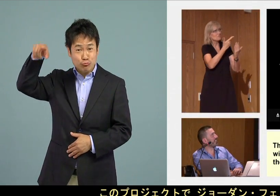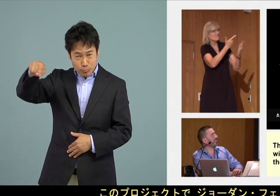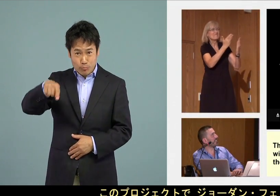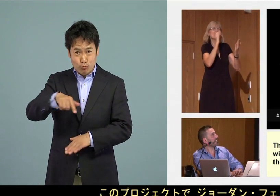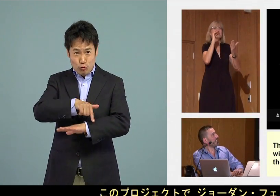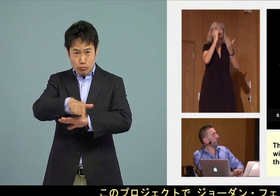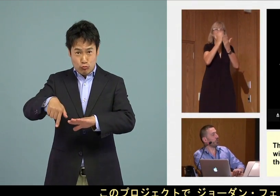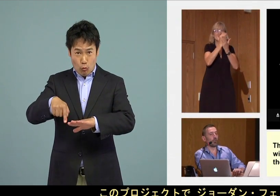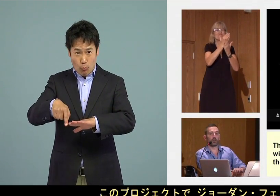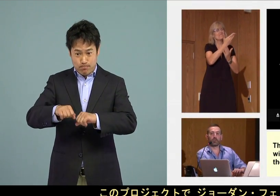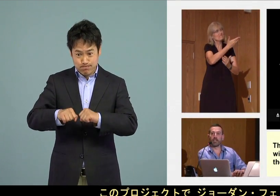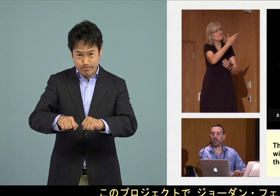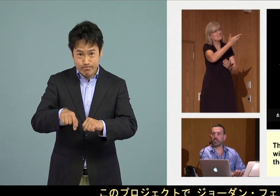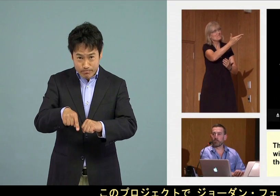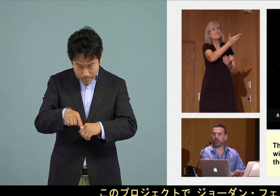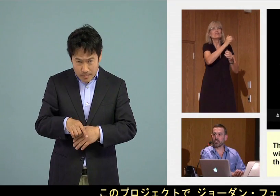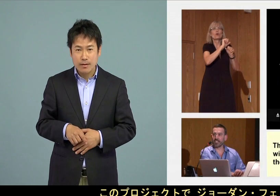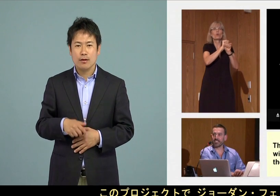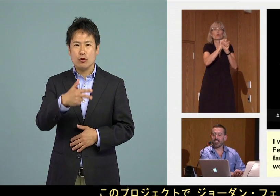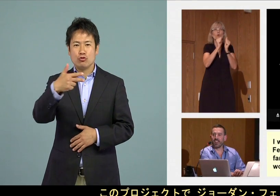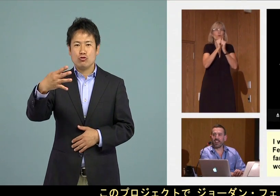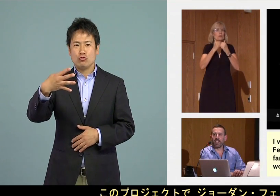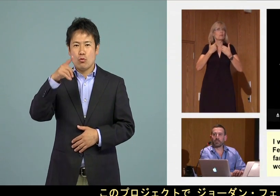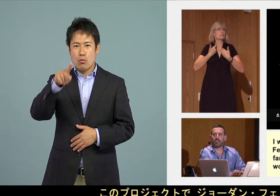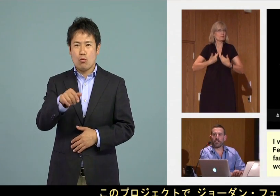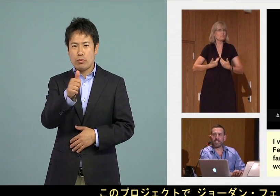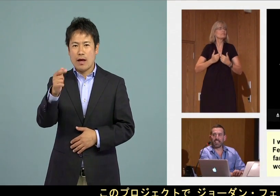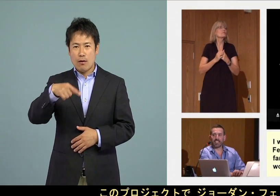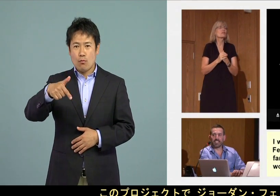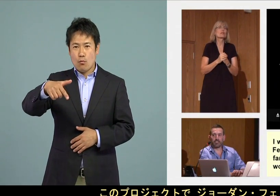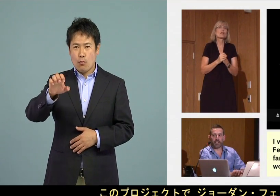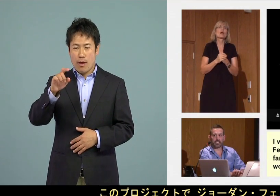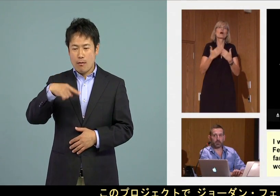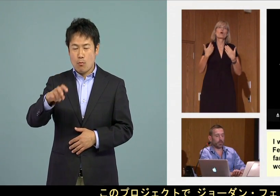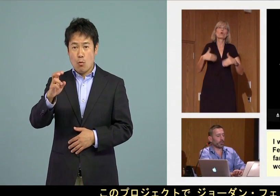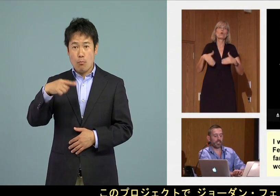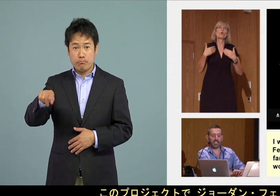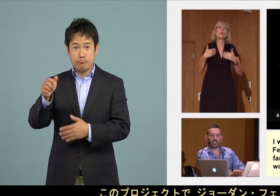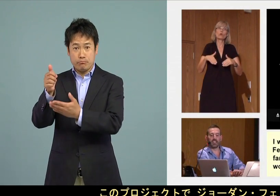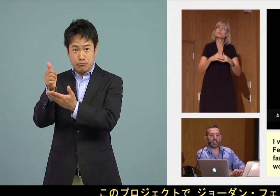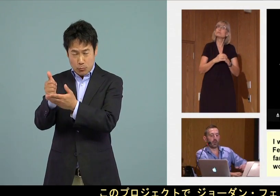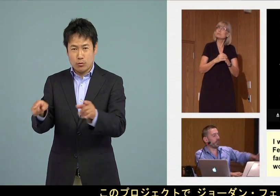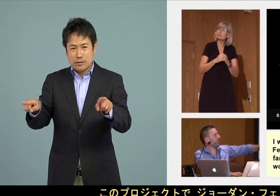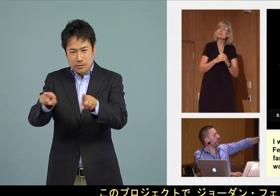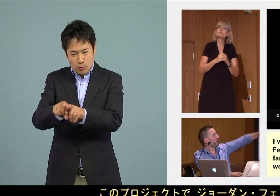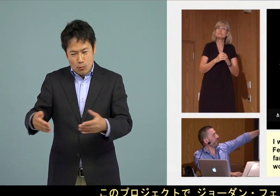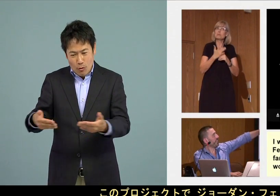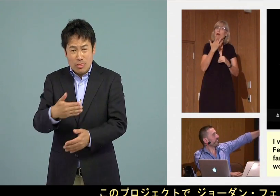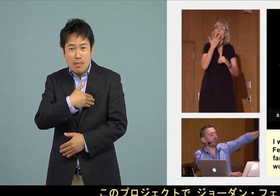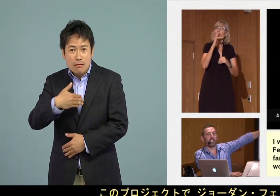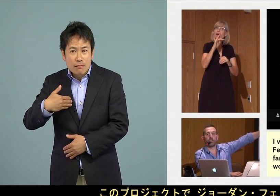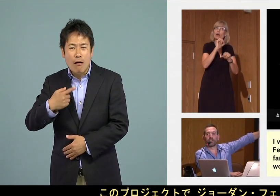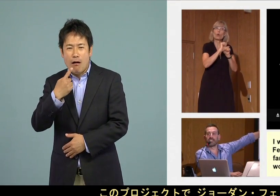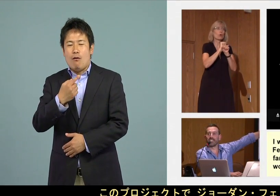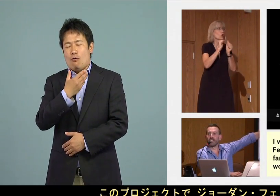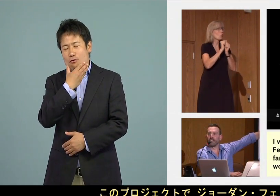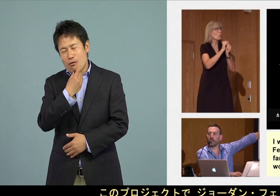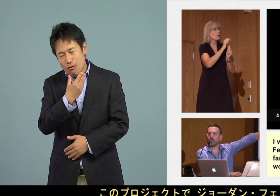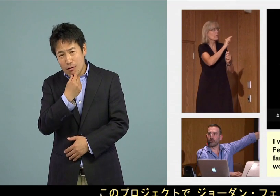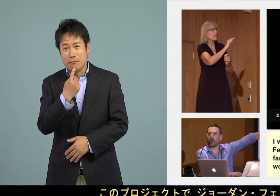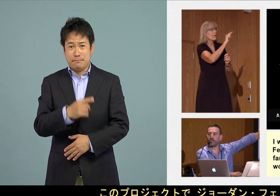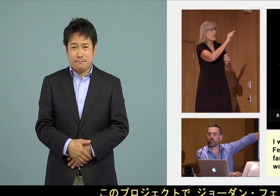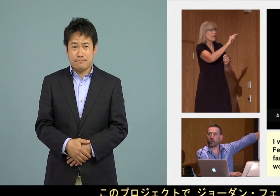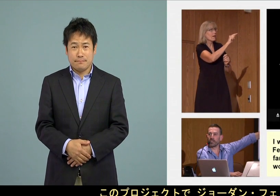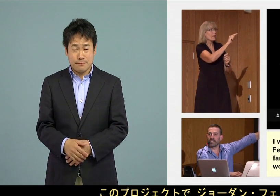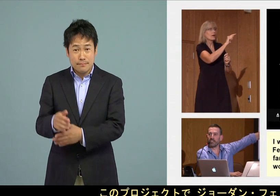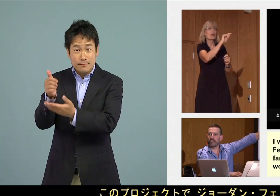colleagues who worked with me on this project. I was very lucky, in fact, to be working with, next to me you can see a